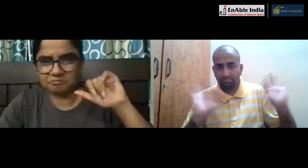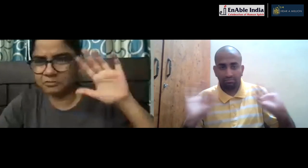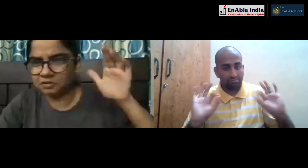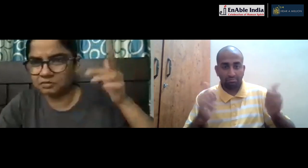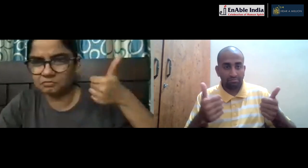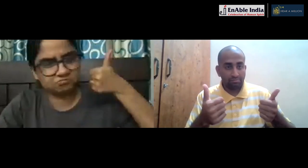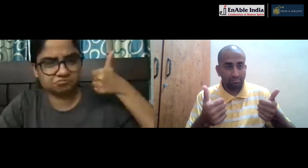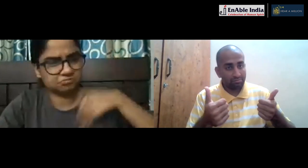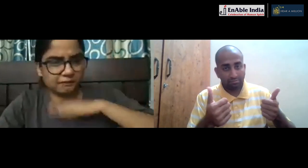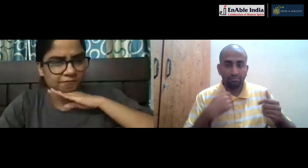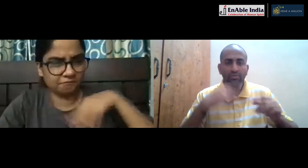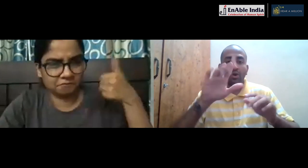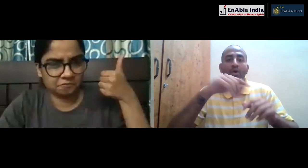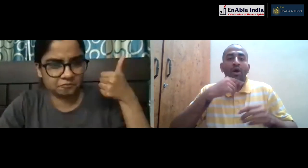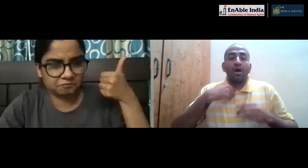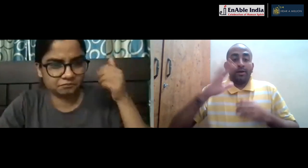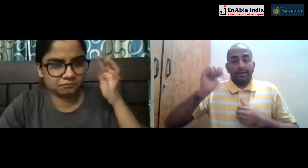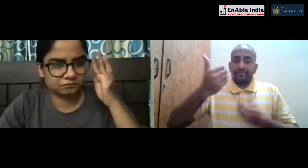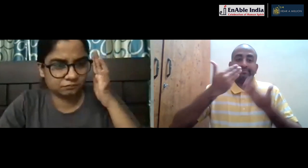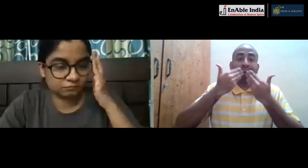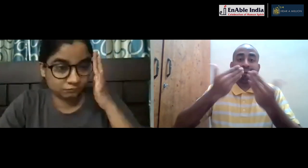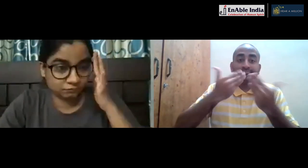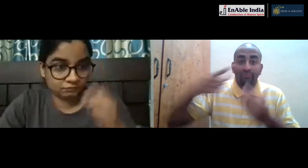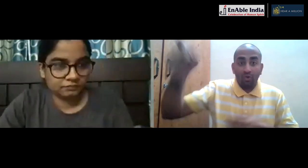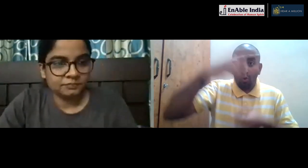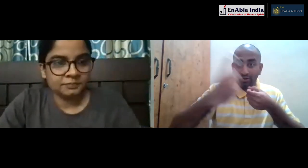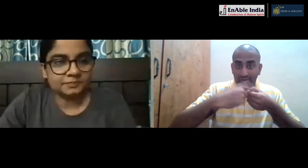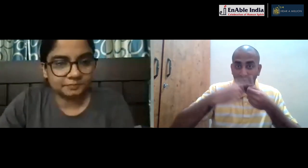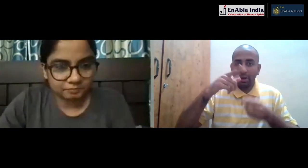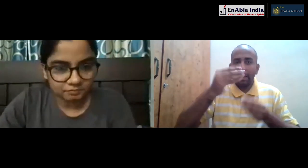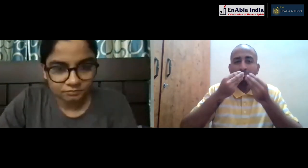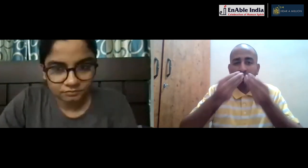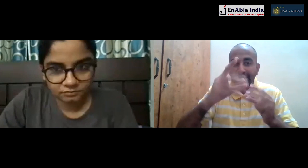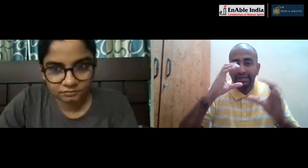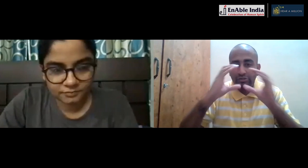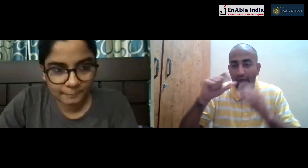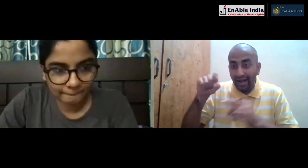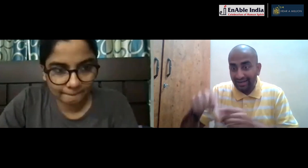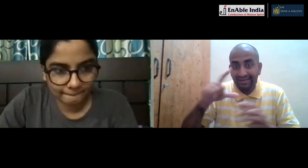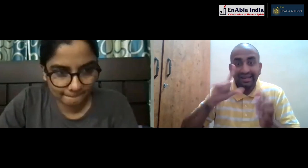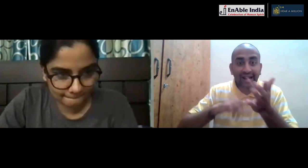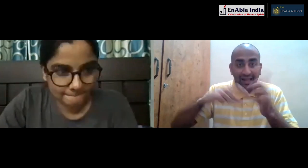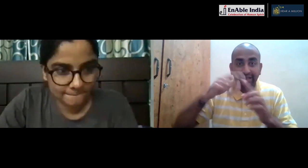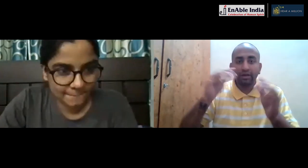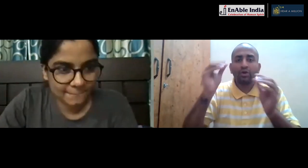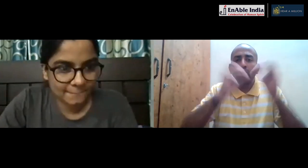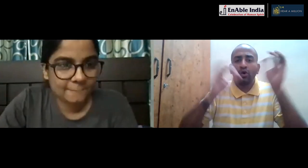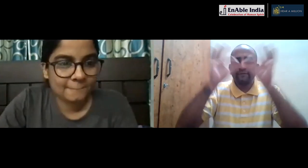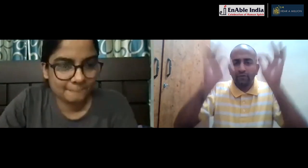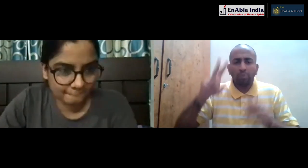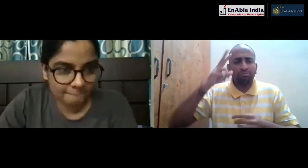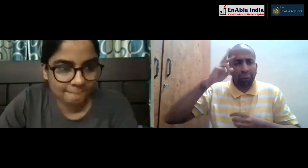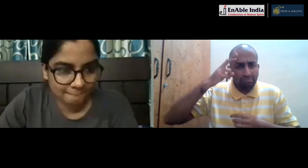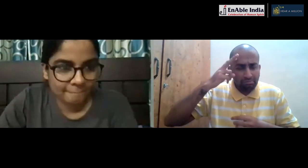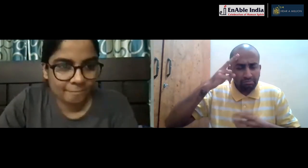Gautam is saying, okay, I think we are done with it. Shari saying, okay. Okay, thank you everyone. Please click